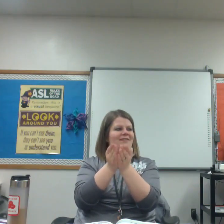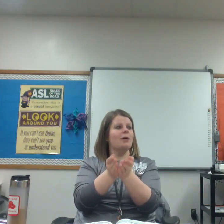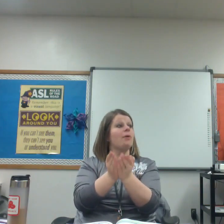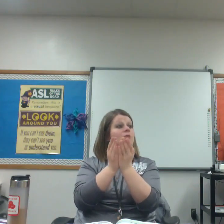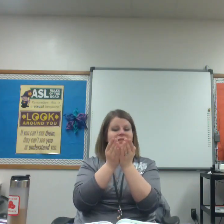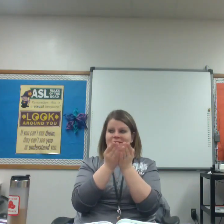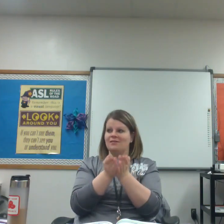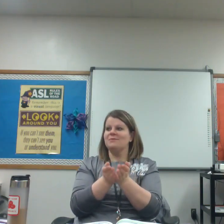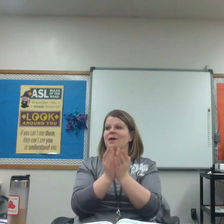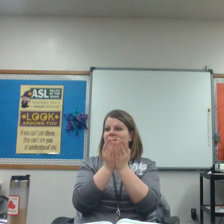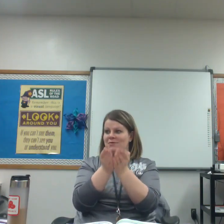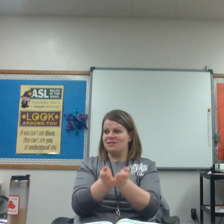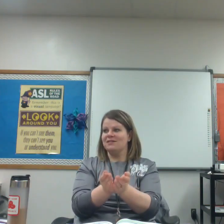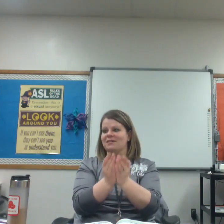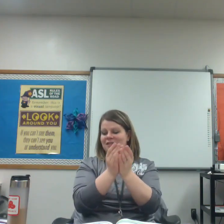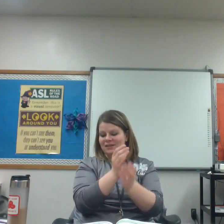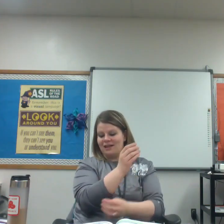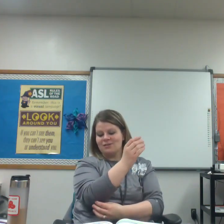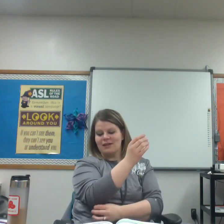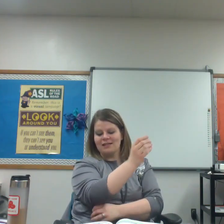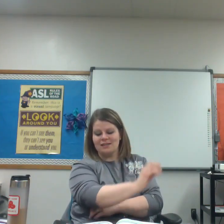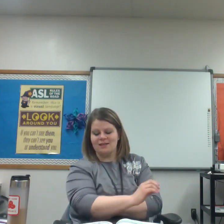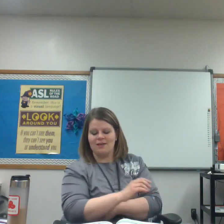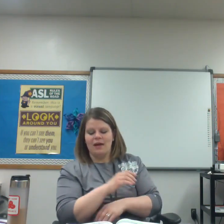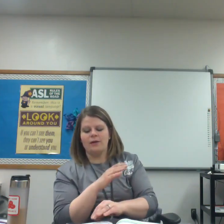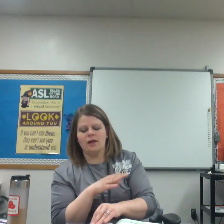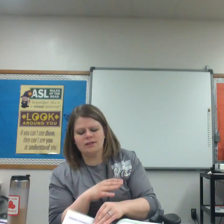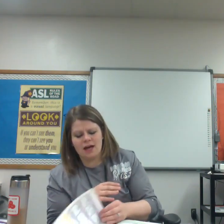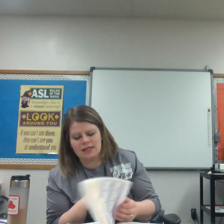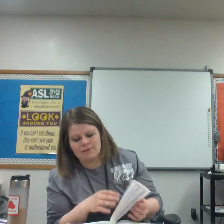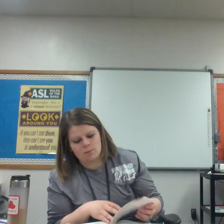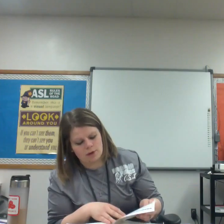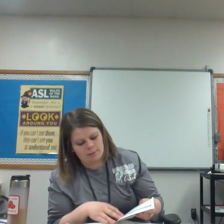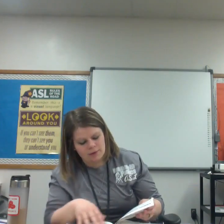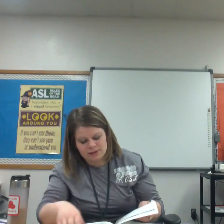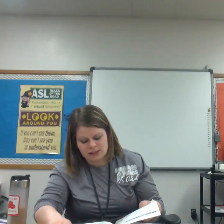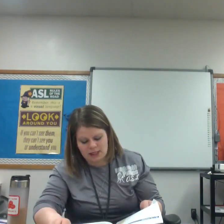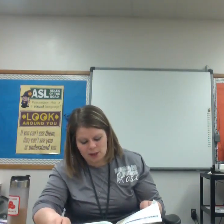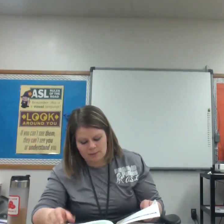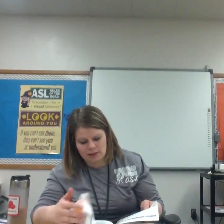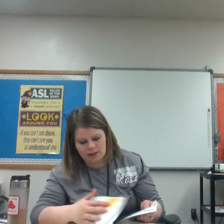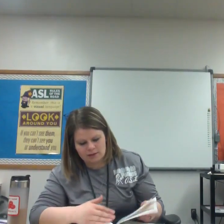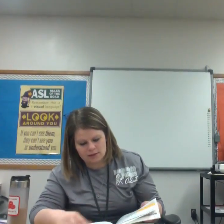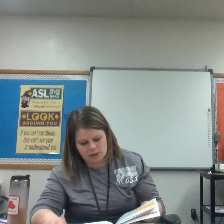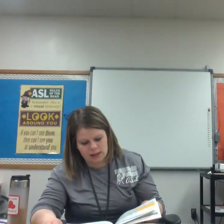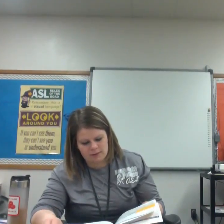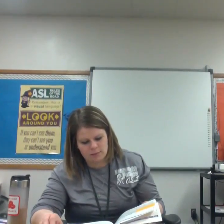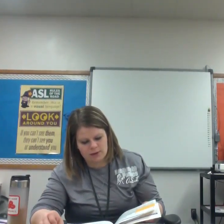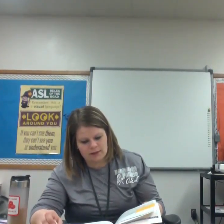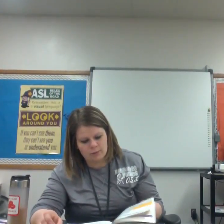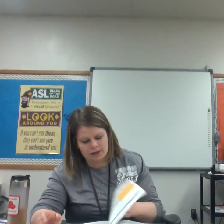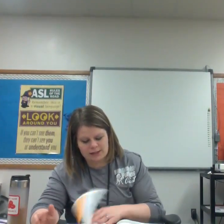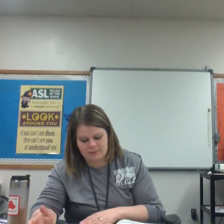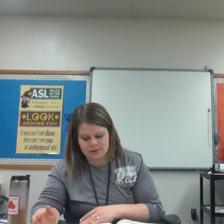A boat. A boat. Okay, so that's the, and they'll talk even more about the CLB and describe it more and give more examples